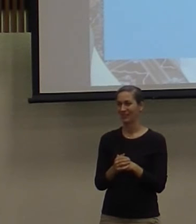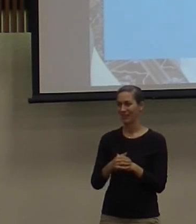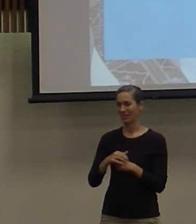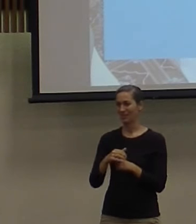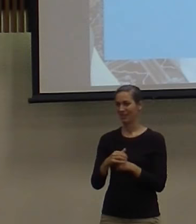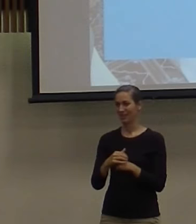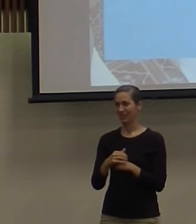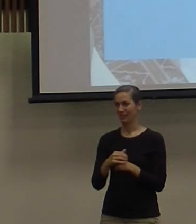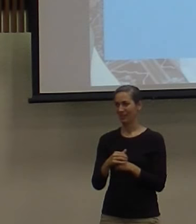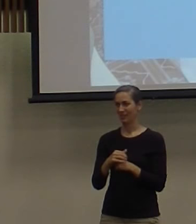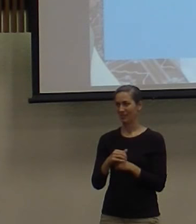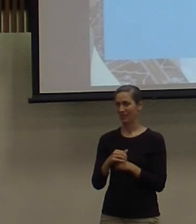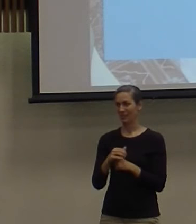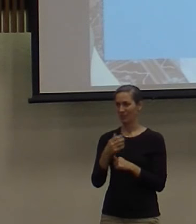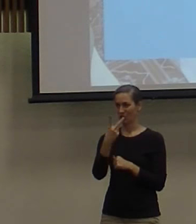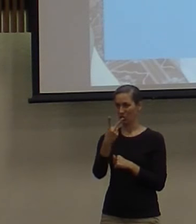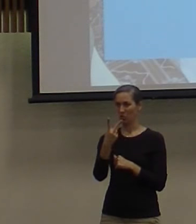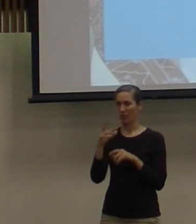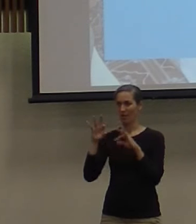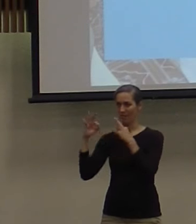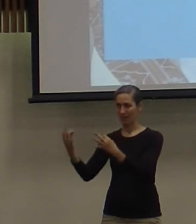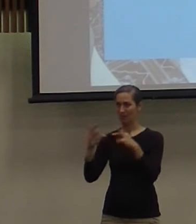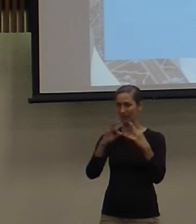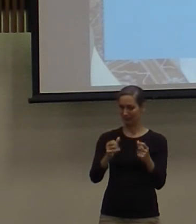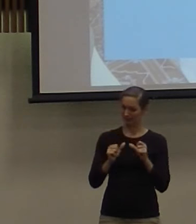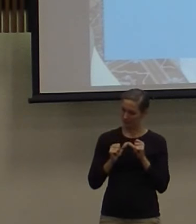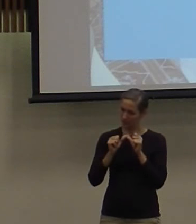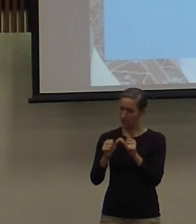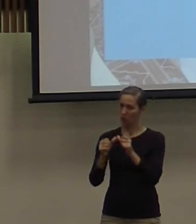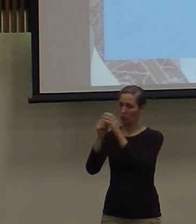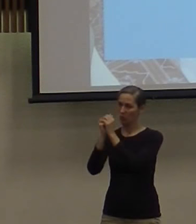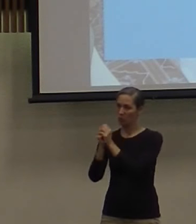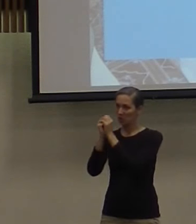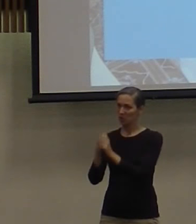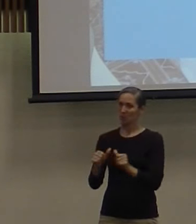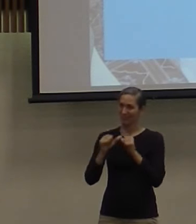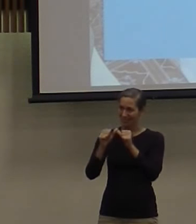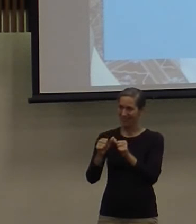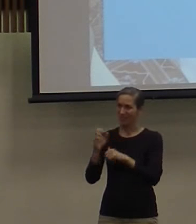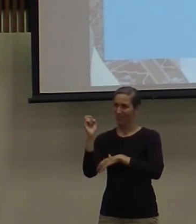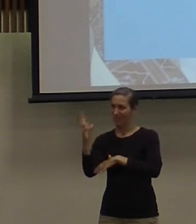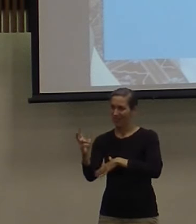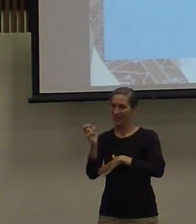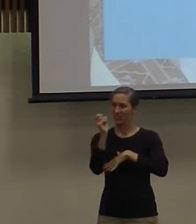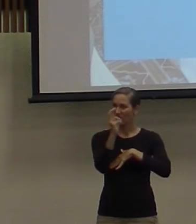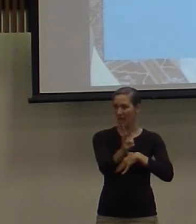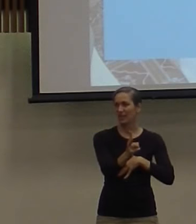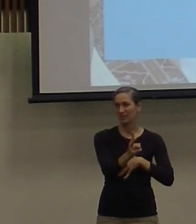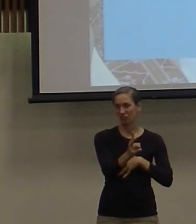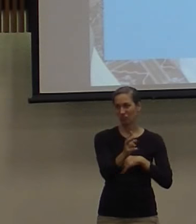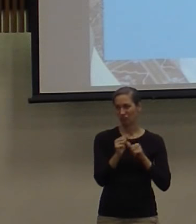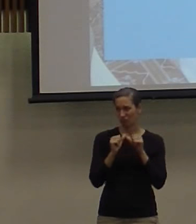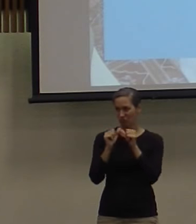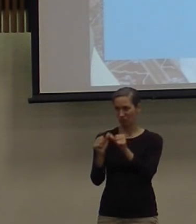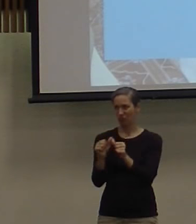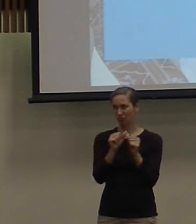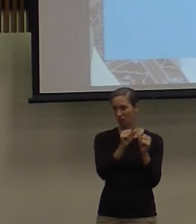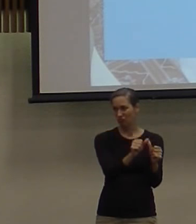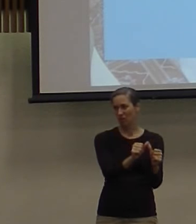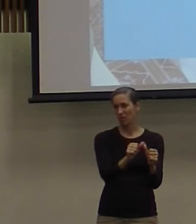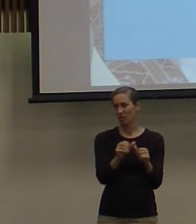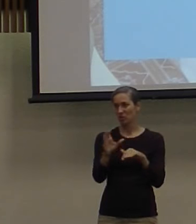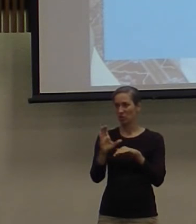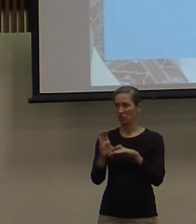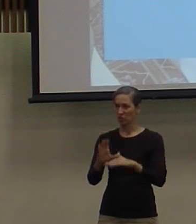they continue to worship God and continue to evangelize, and so the church, yeah, can